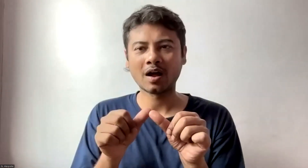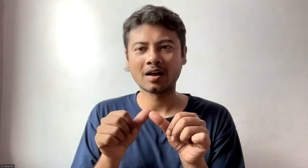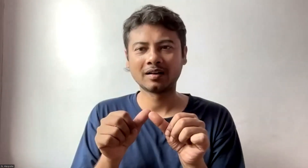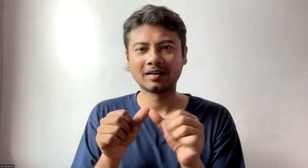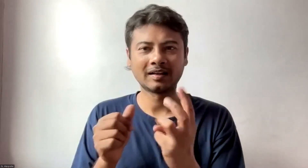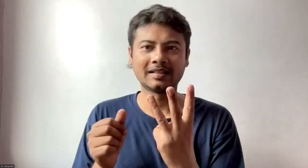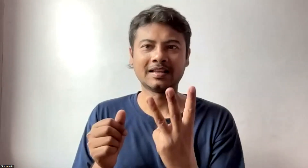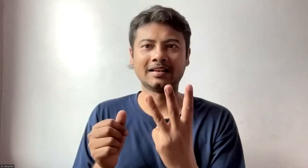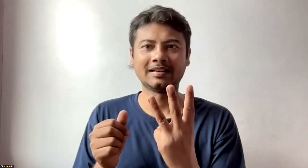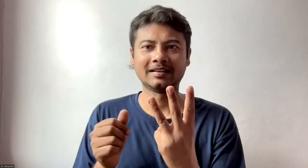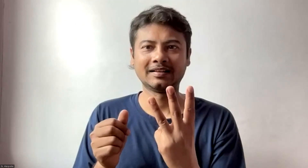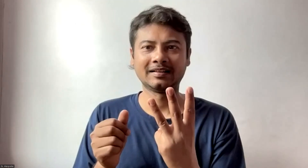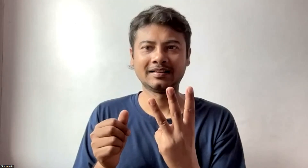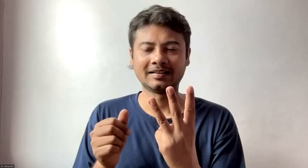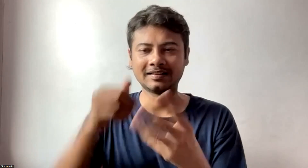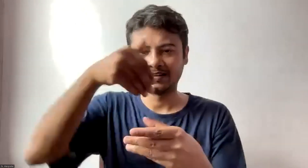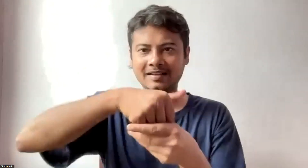what are they?